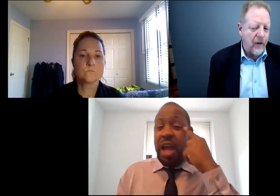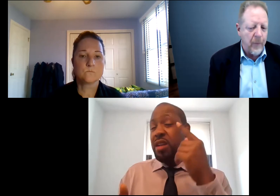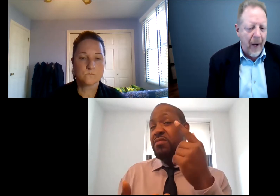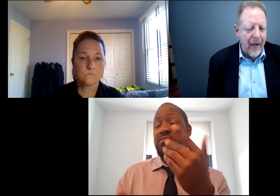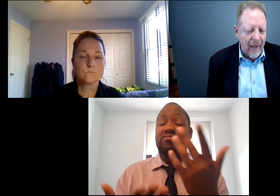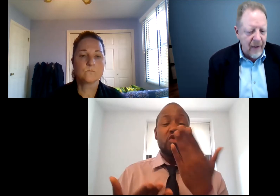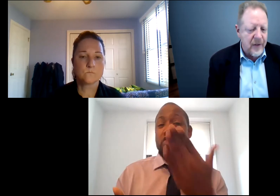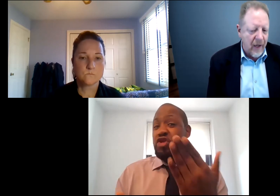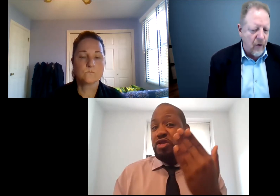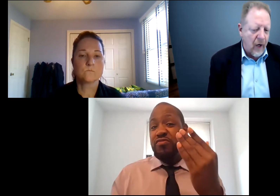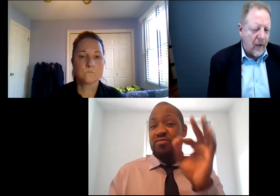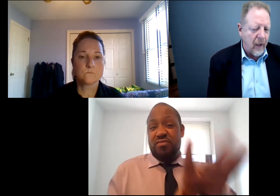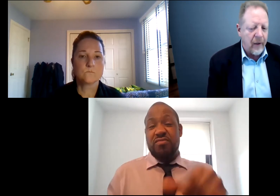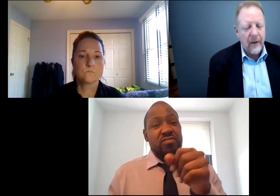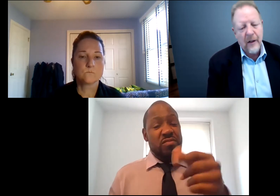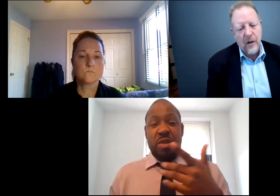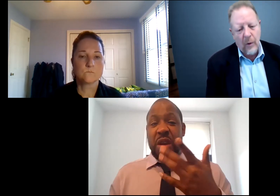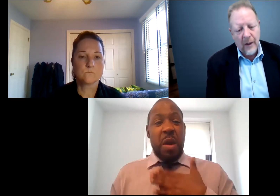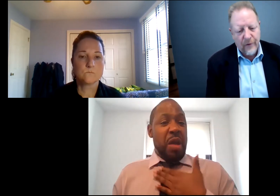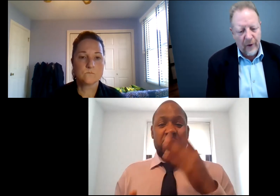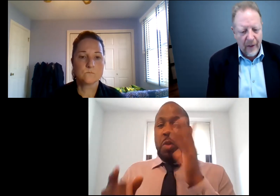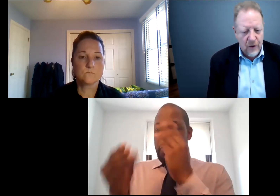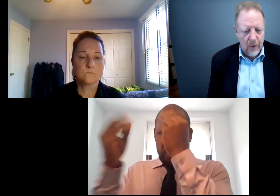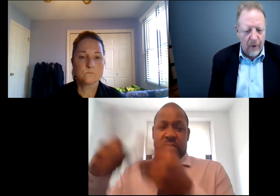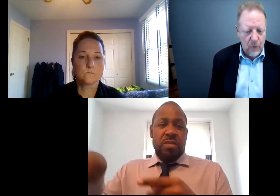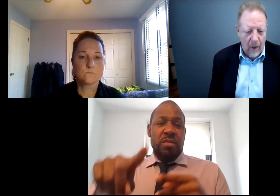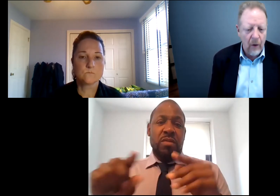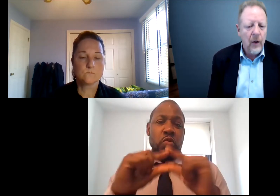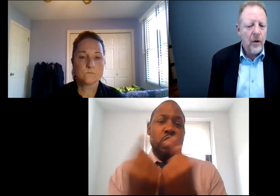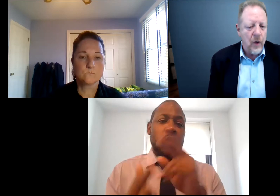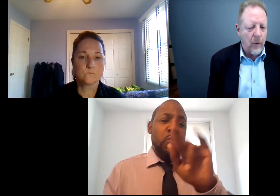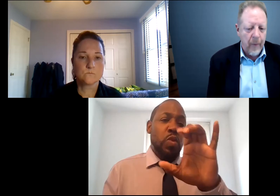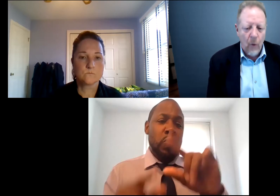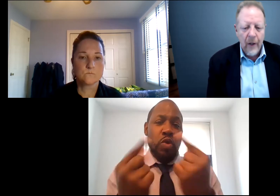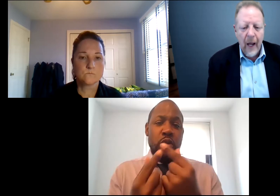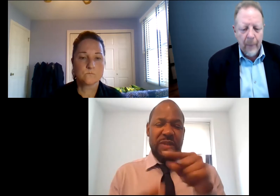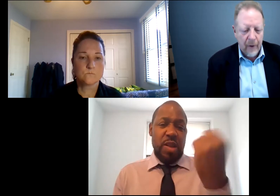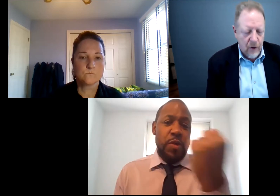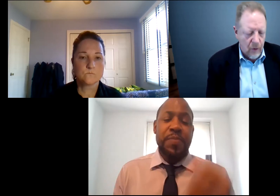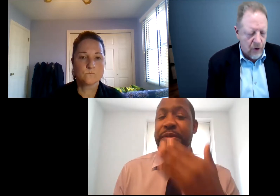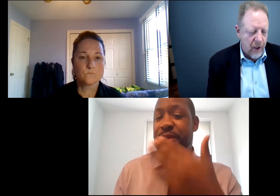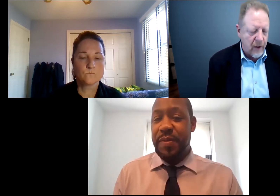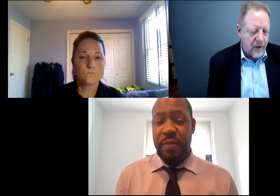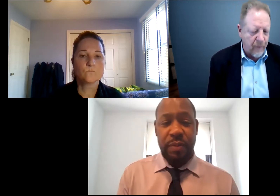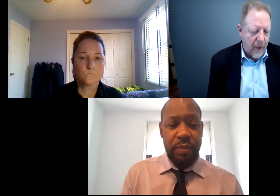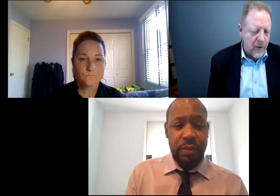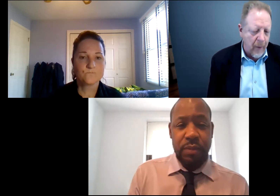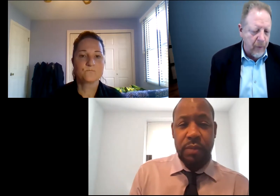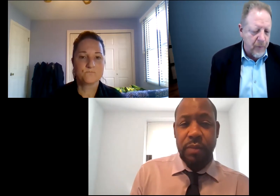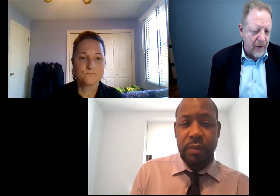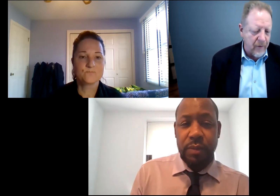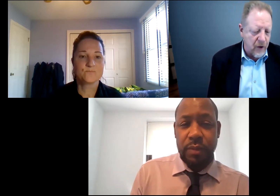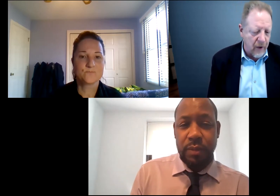that they remain in the state of Rhode Island and to continue to work as a freelance interpreter as well. So I would be more than happy to share this information